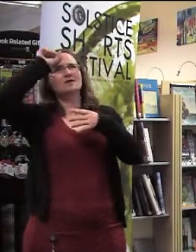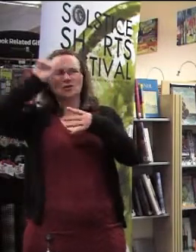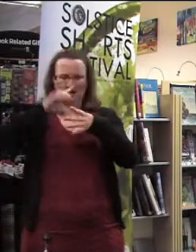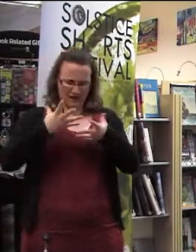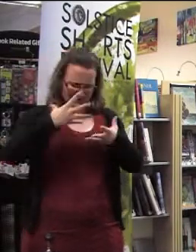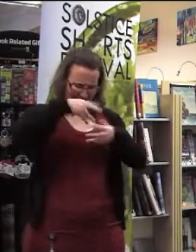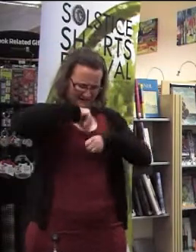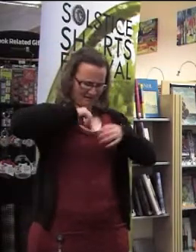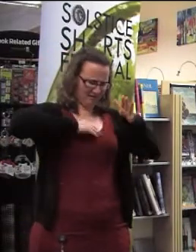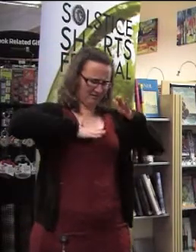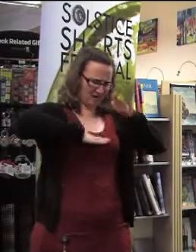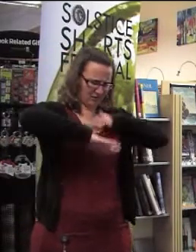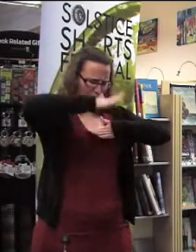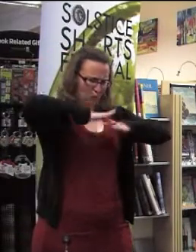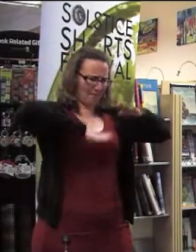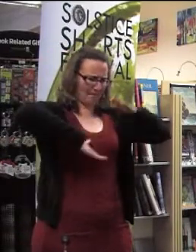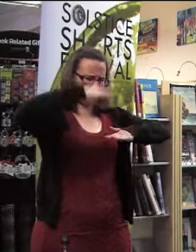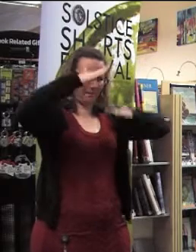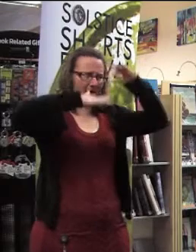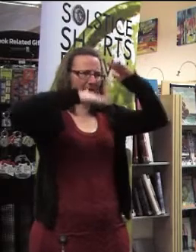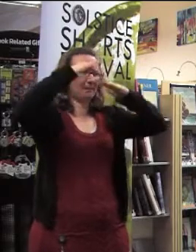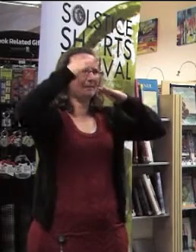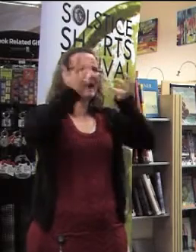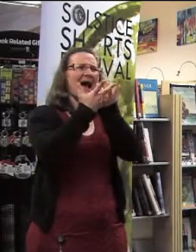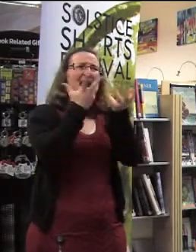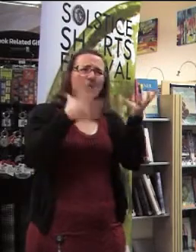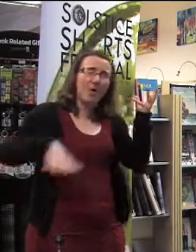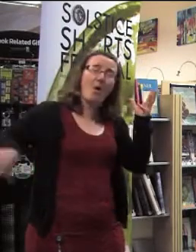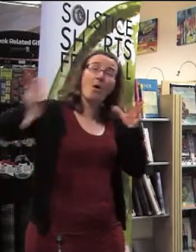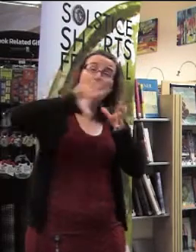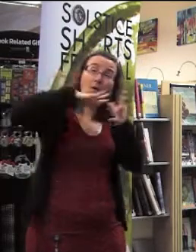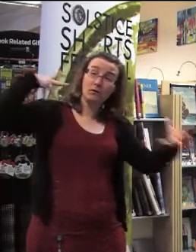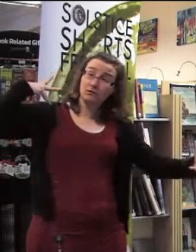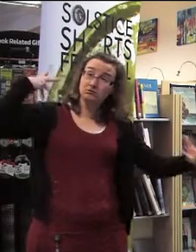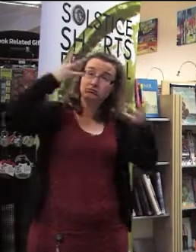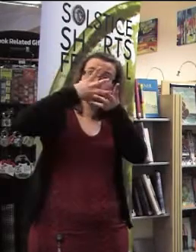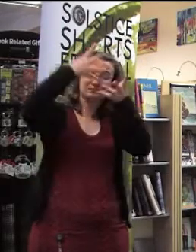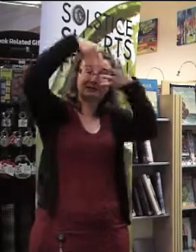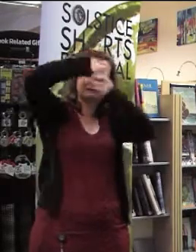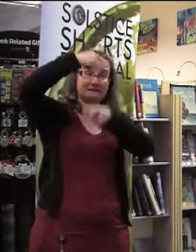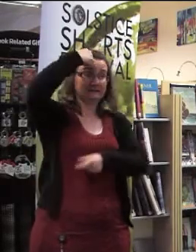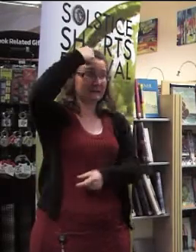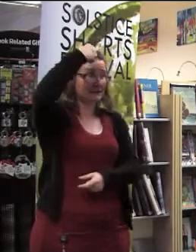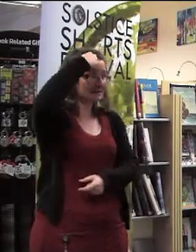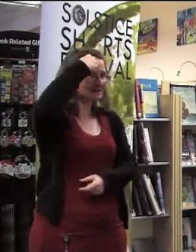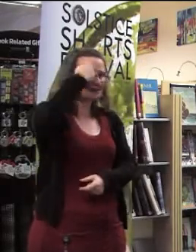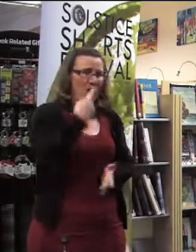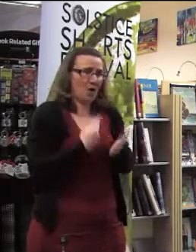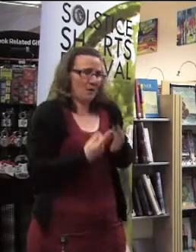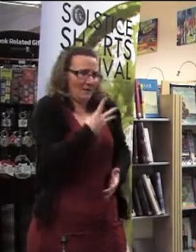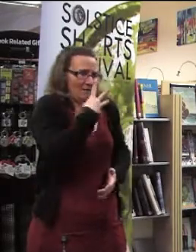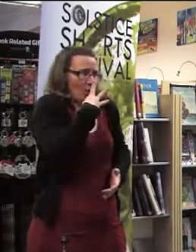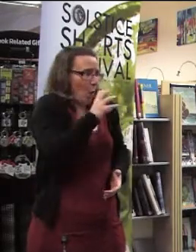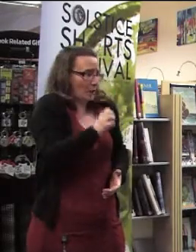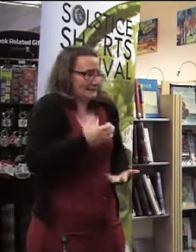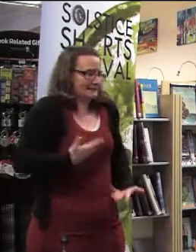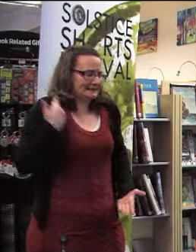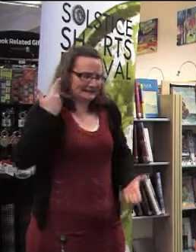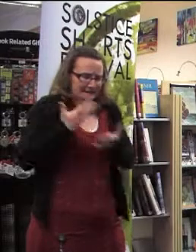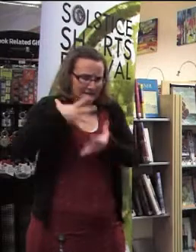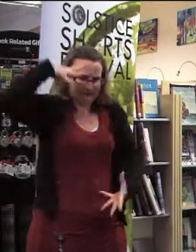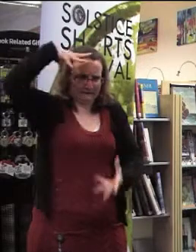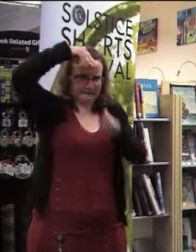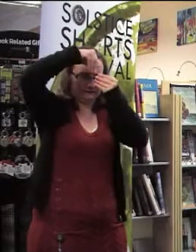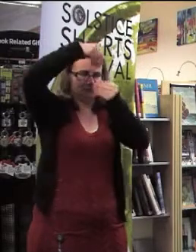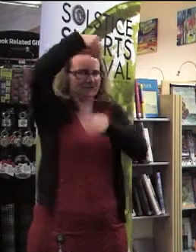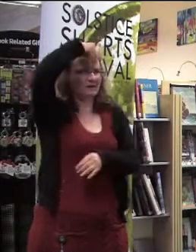they really all fit in one head? It's only 40 years worth of stuff. What's going to happen when I'm, say, I don't know,